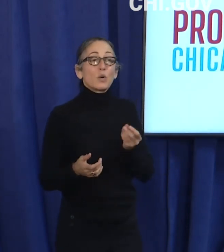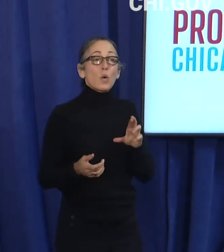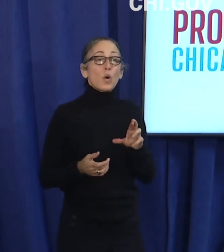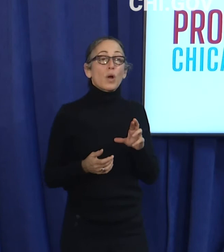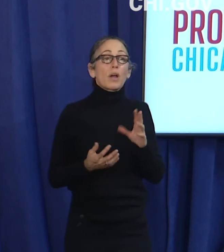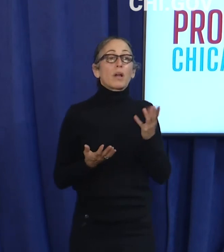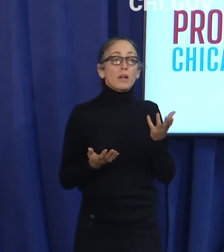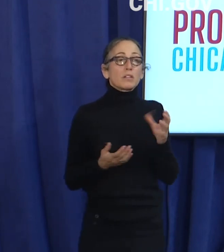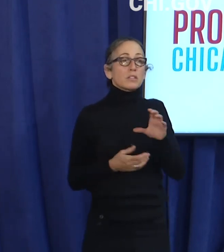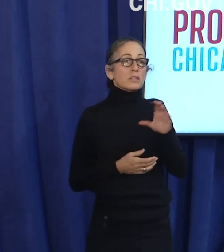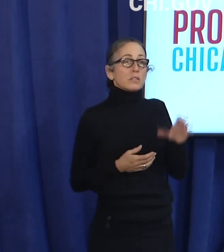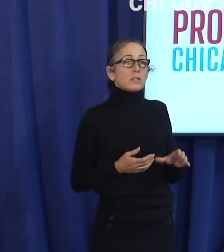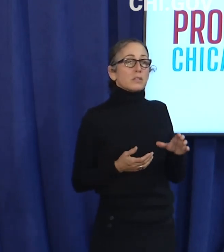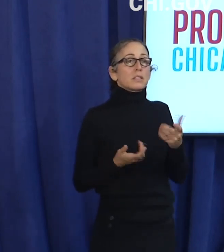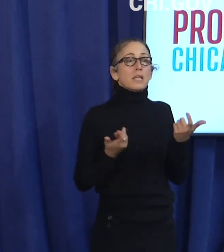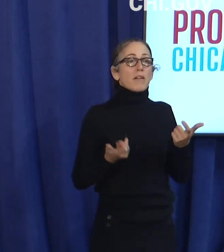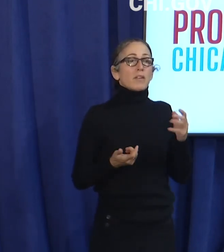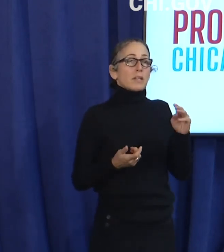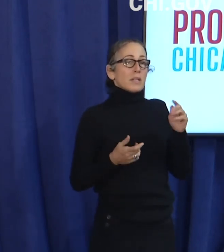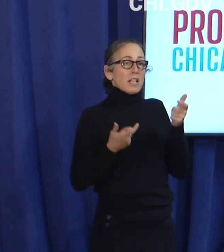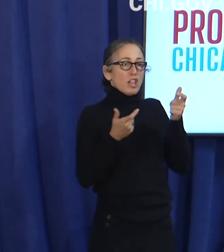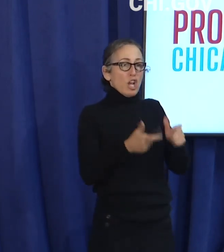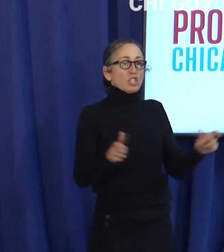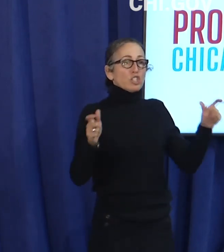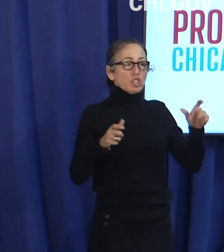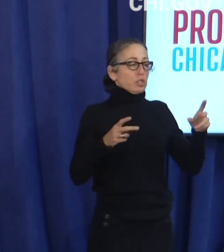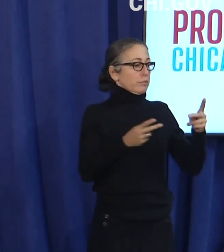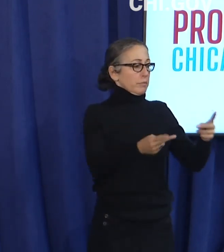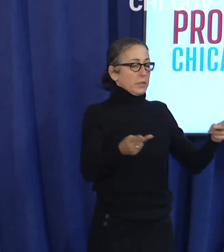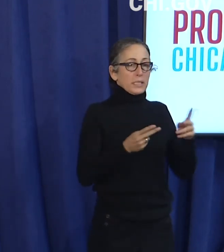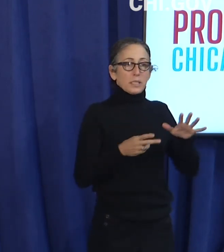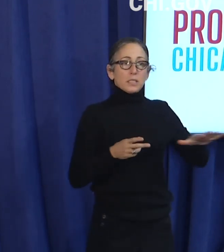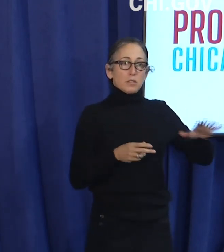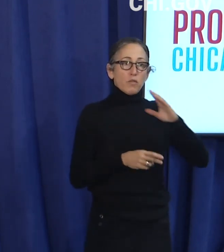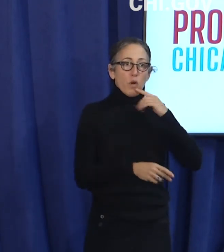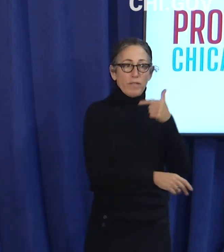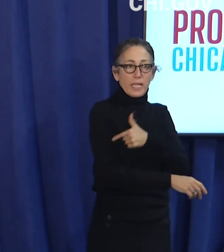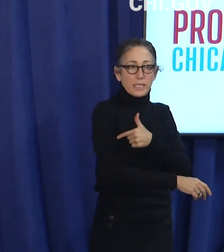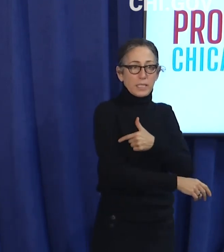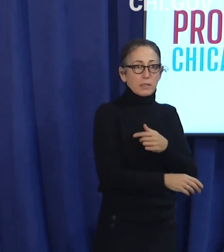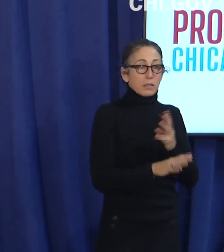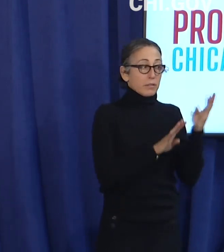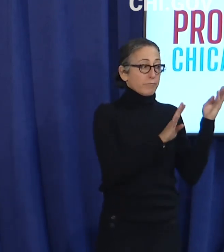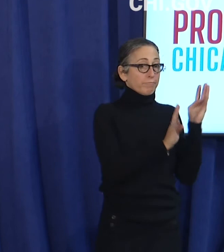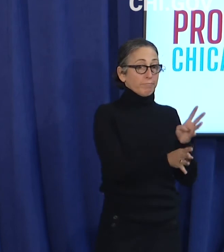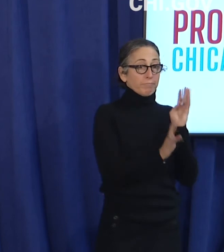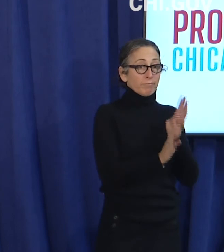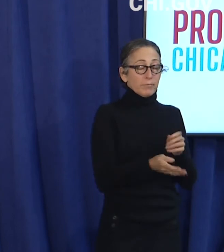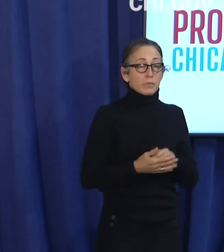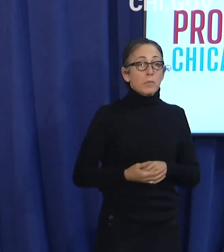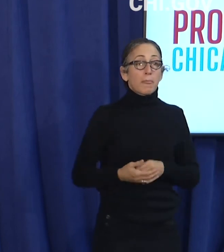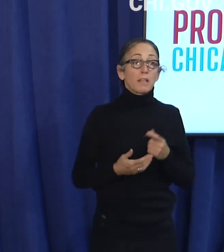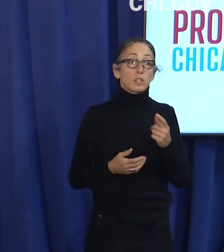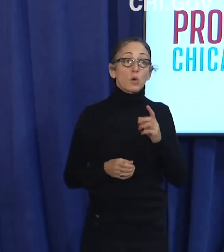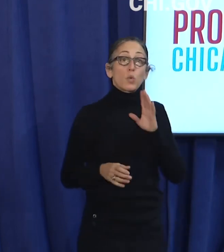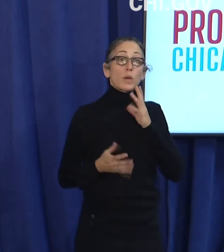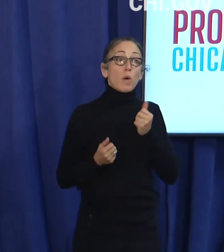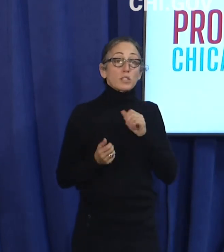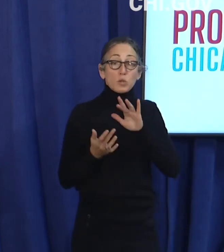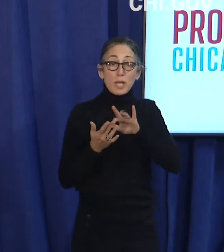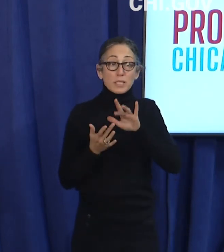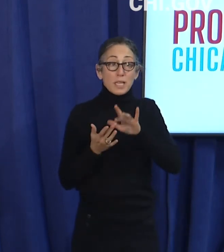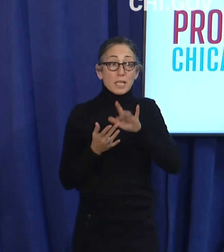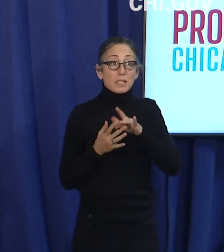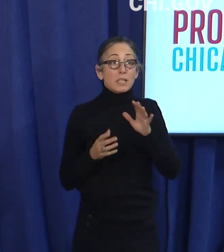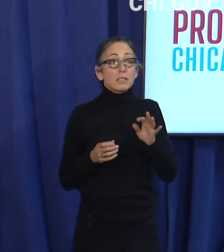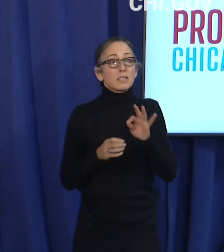of the city's mass vaccination efforts. And we'll be working to reach people who are essential workers, and especially reach people who are in the neighborhoods